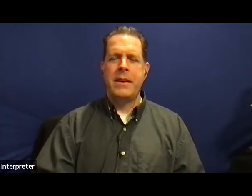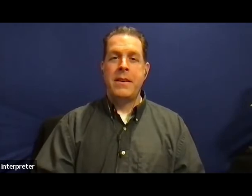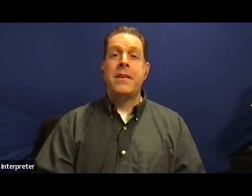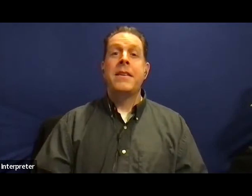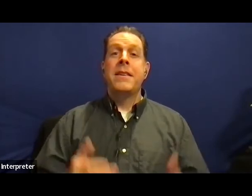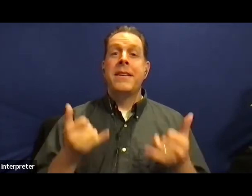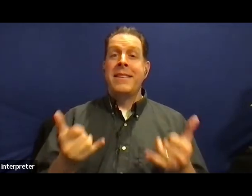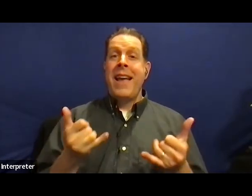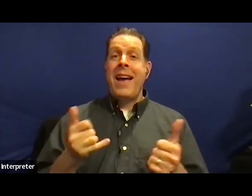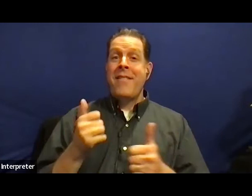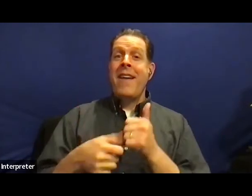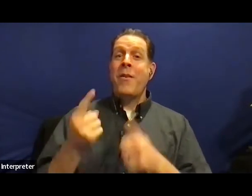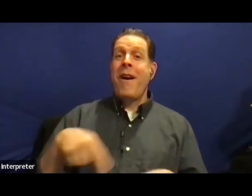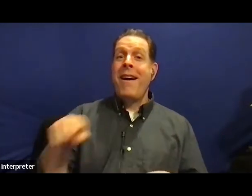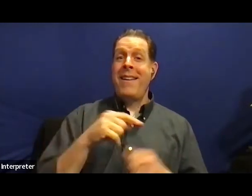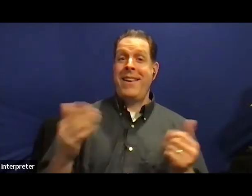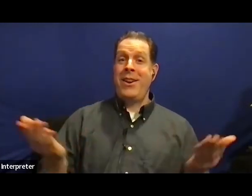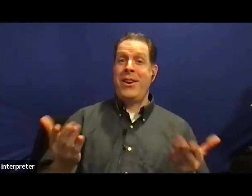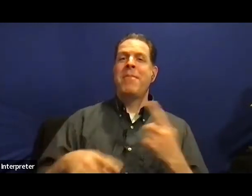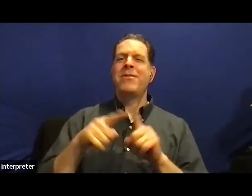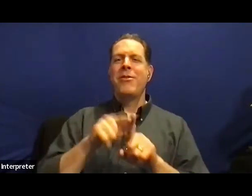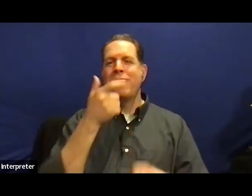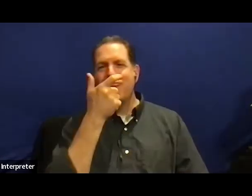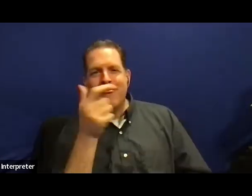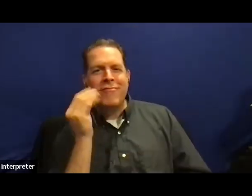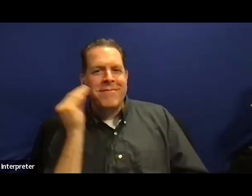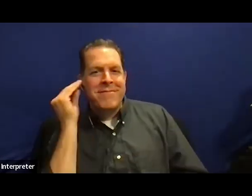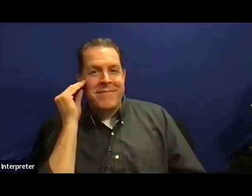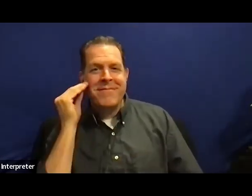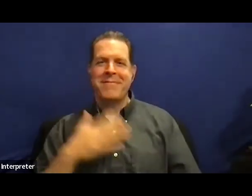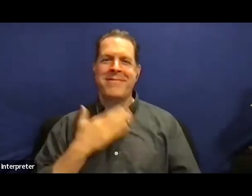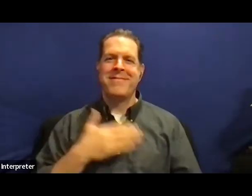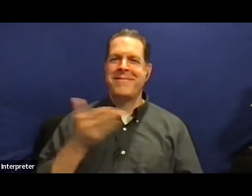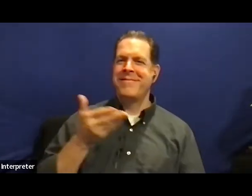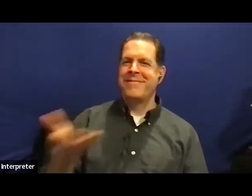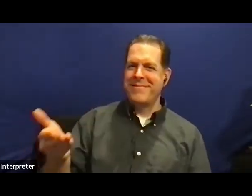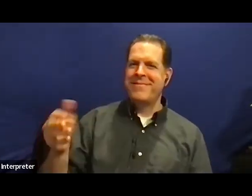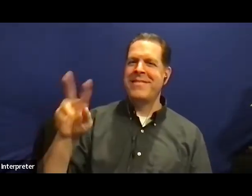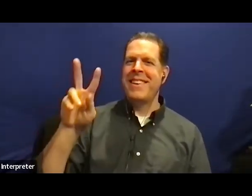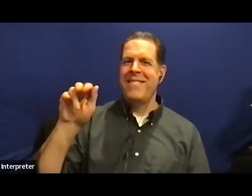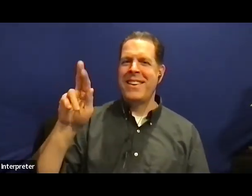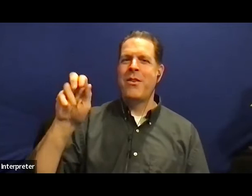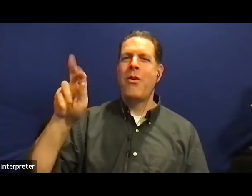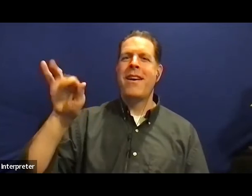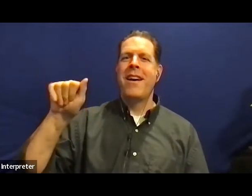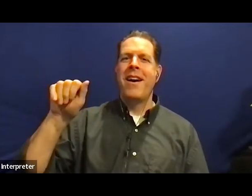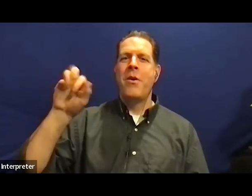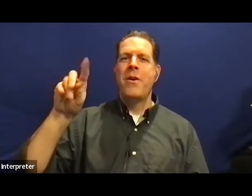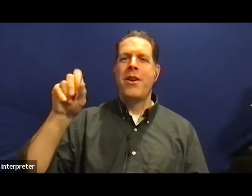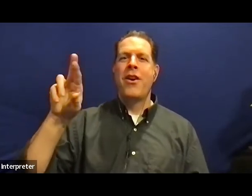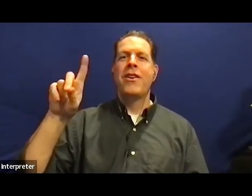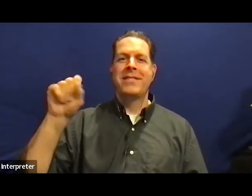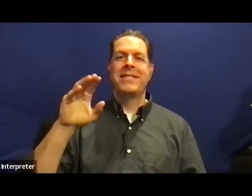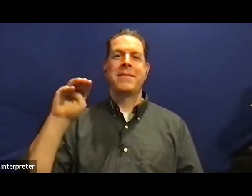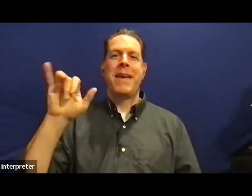And now, for everyone in attendance and watching at home, I'm pleased to introduce to you Mayor Victoria Woodards as she presents this